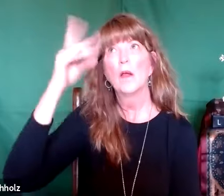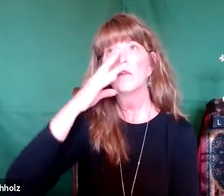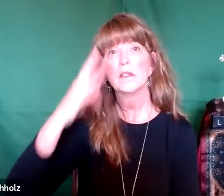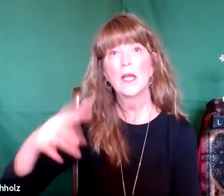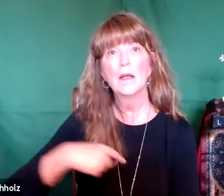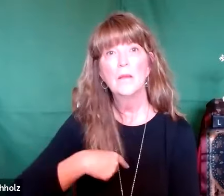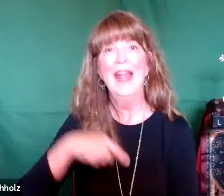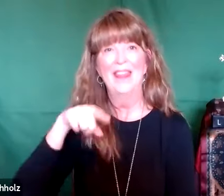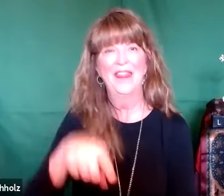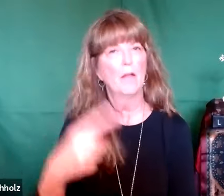Psalm.